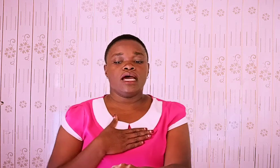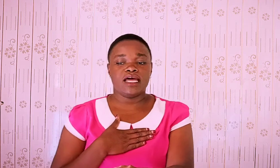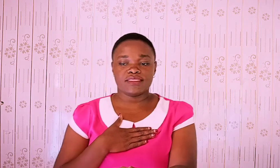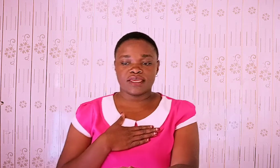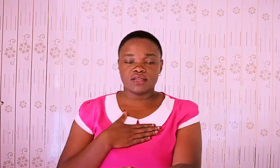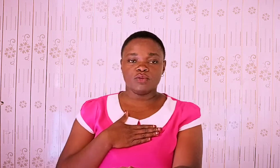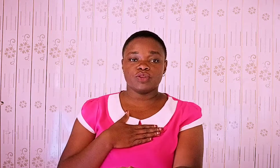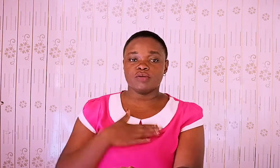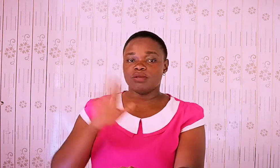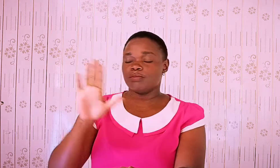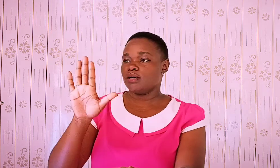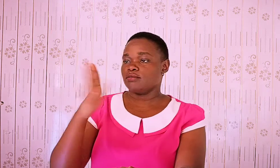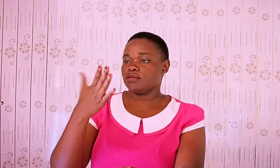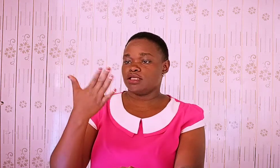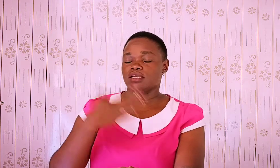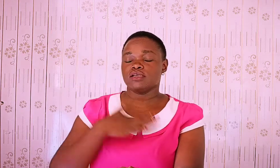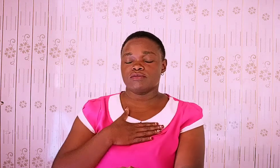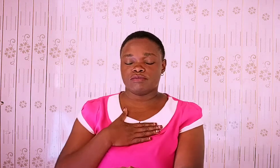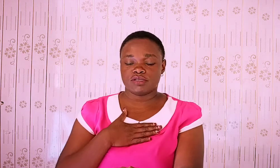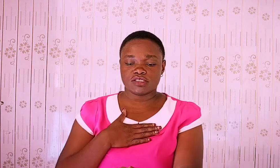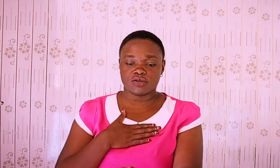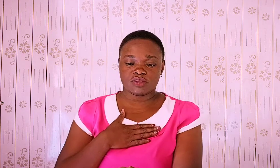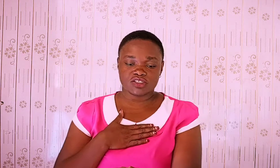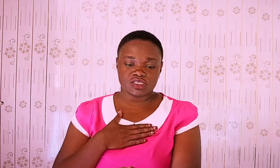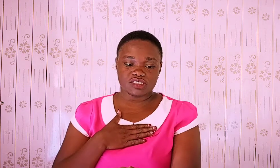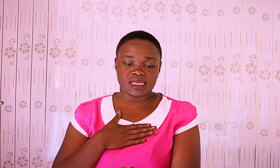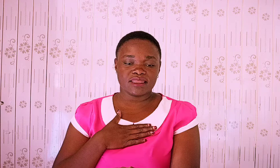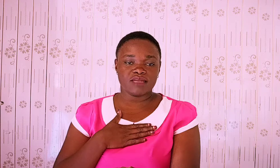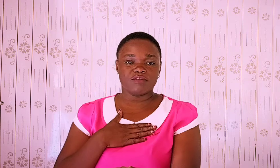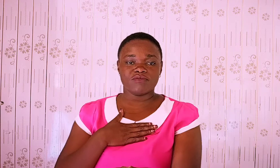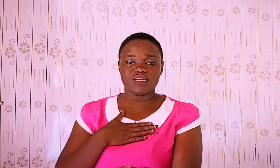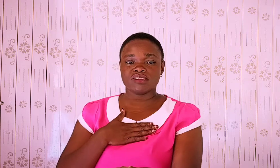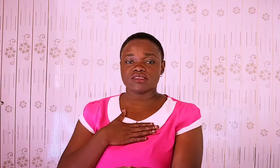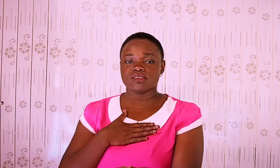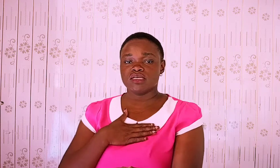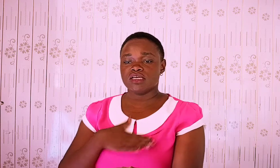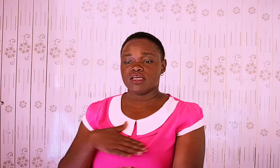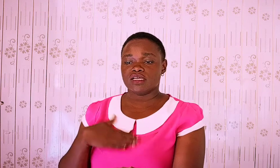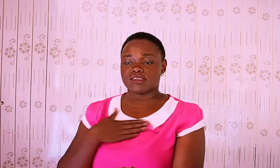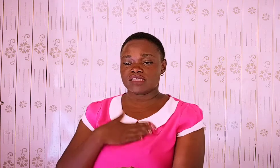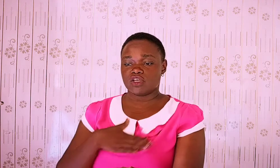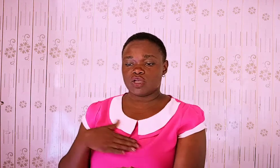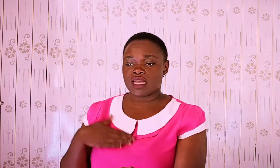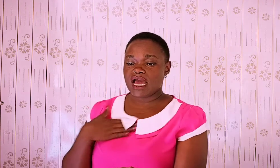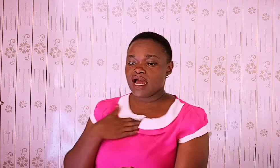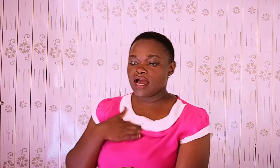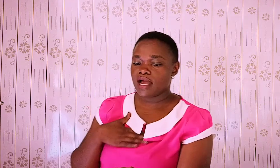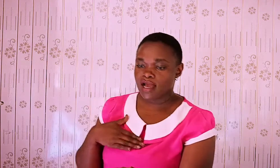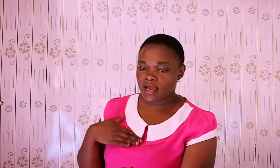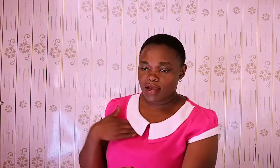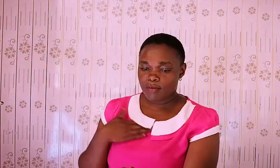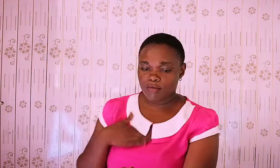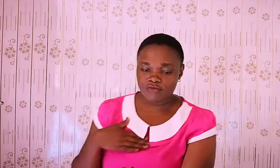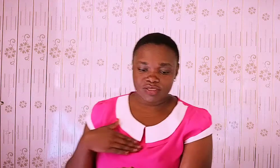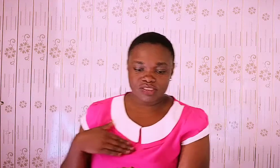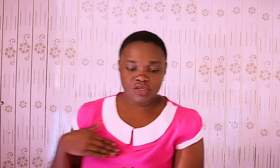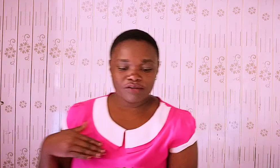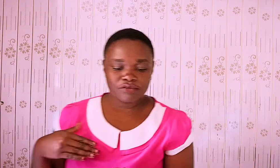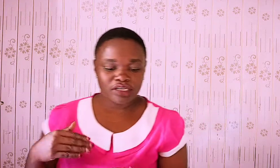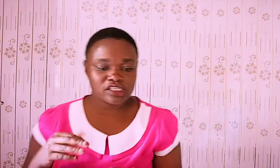and then with open palm, yeah, resting on the chest, and then movement, circular movement. So have you